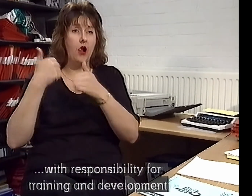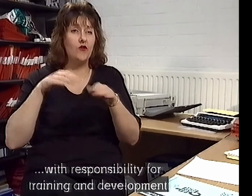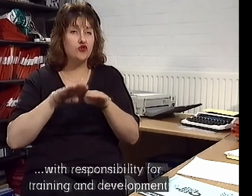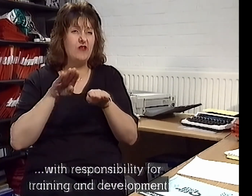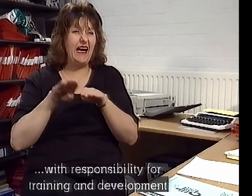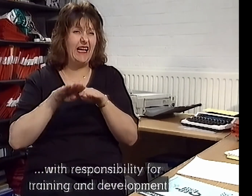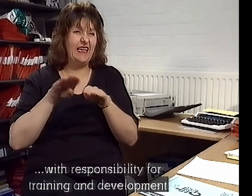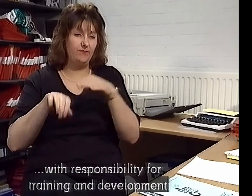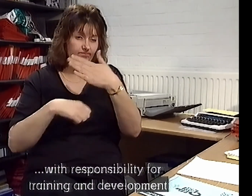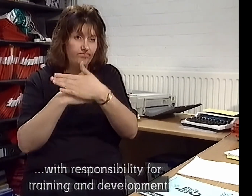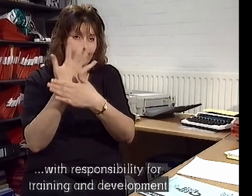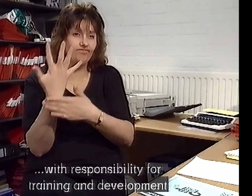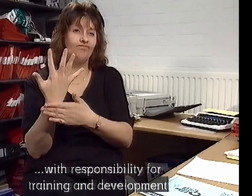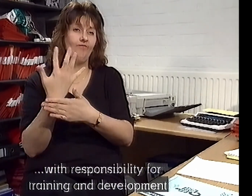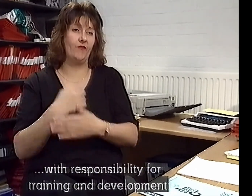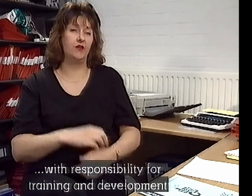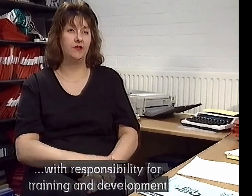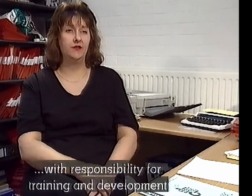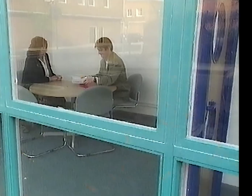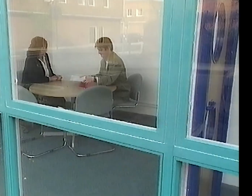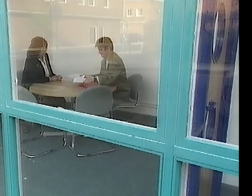for training and development.